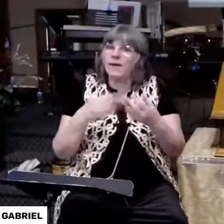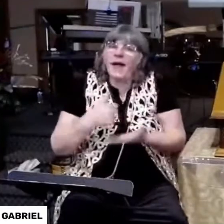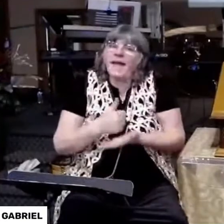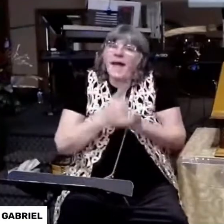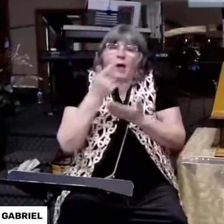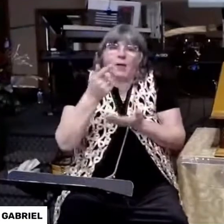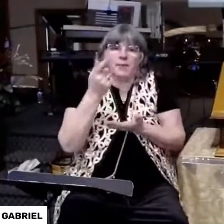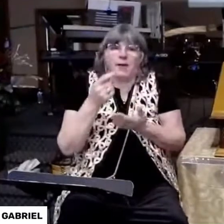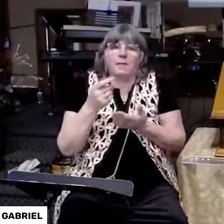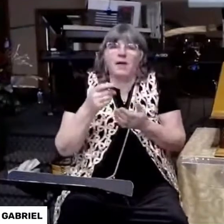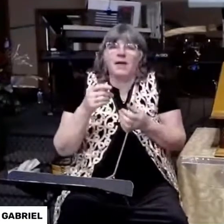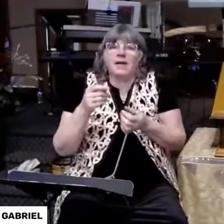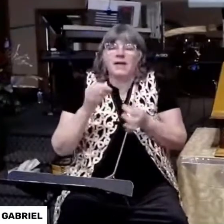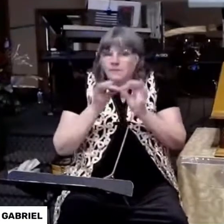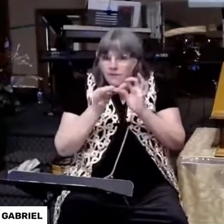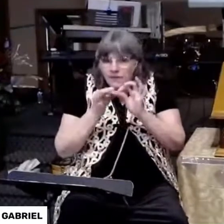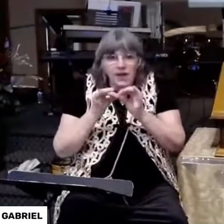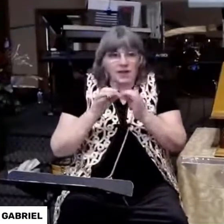their lives.